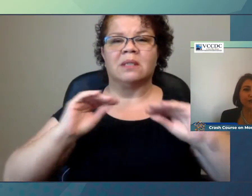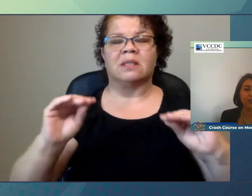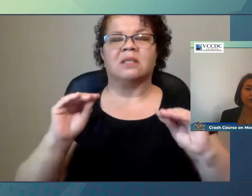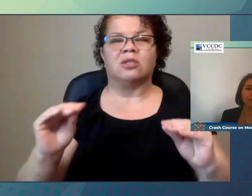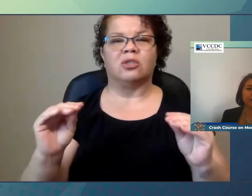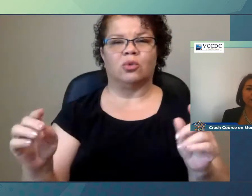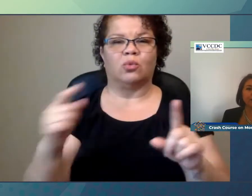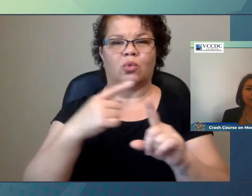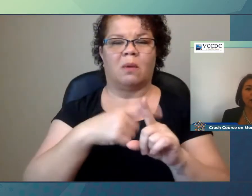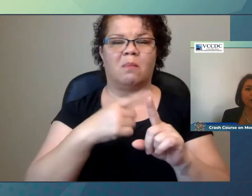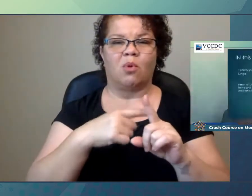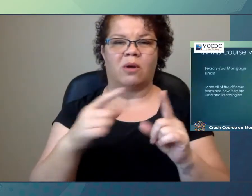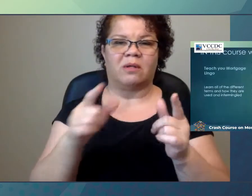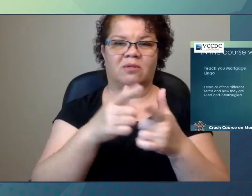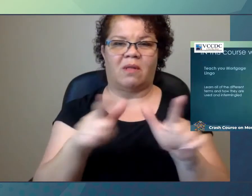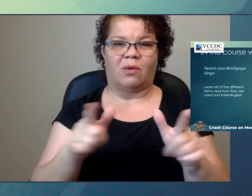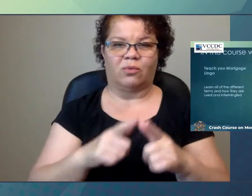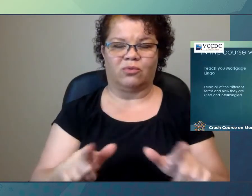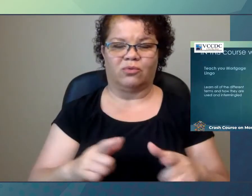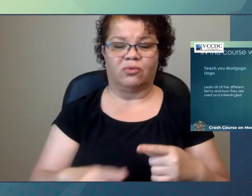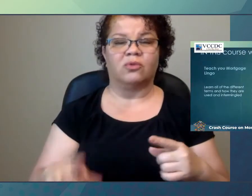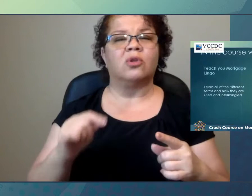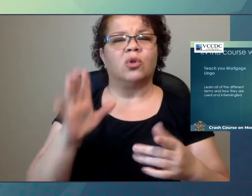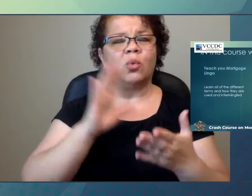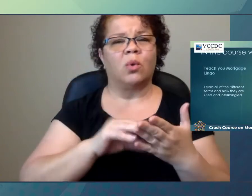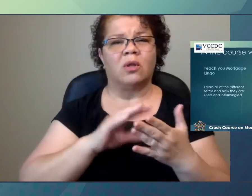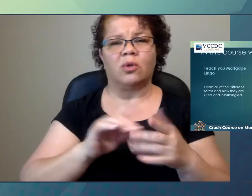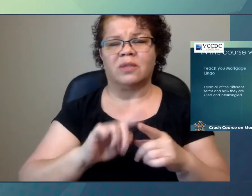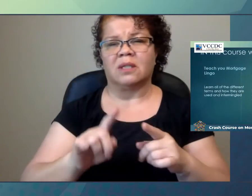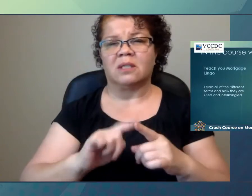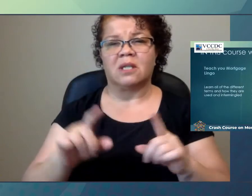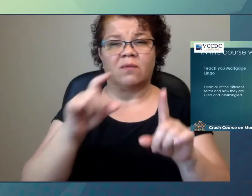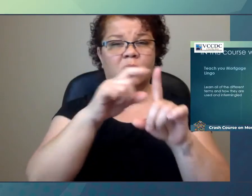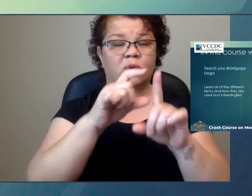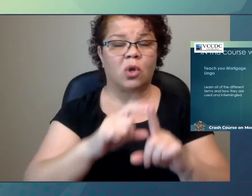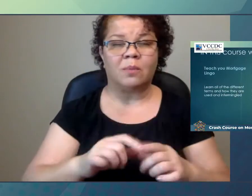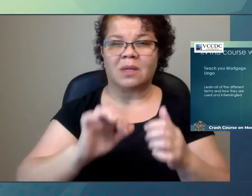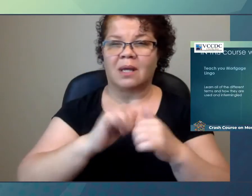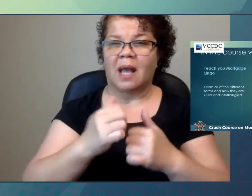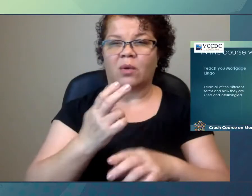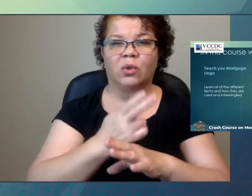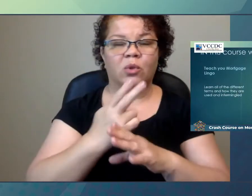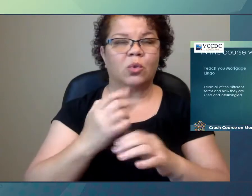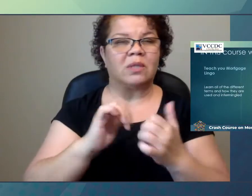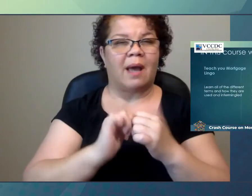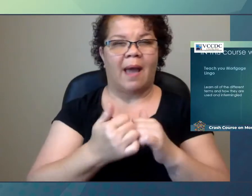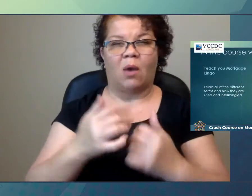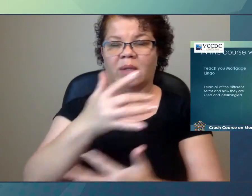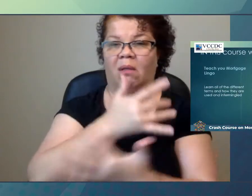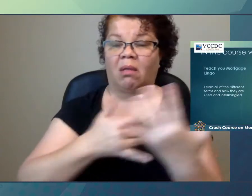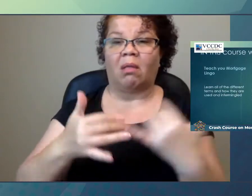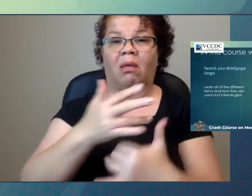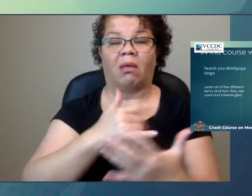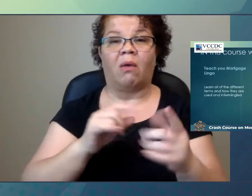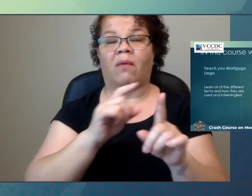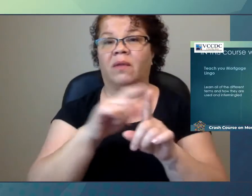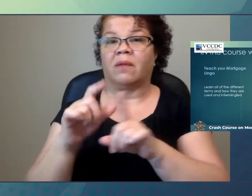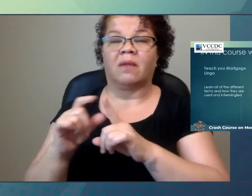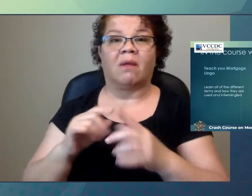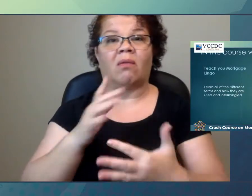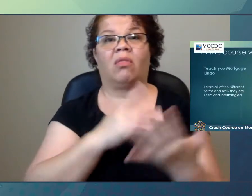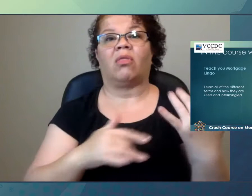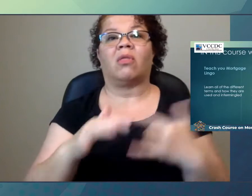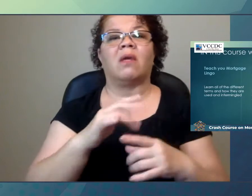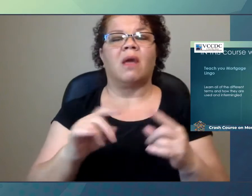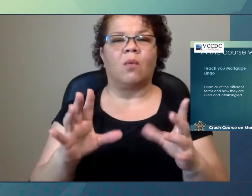lingo. You'll learn all of the different terms and how they're used and intermingled within our business. We're going to give you a better